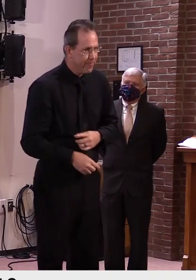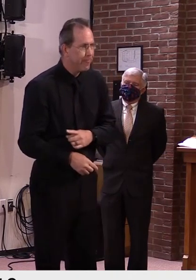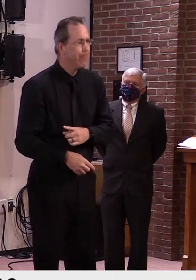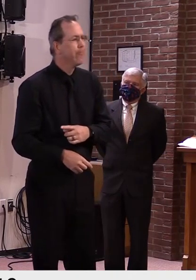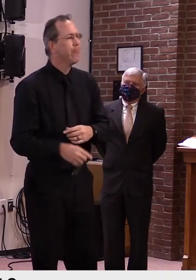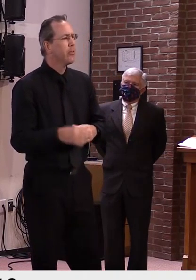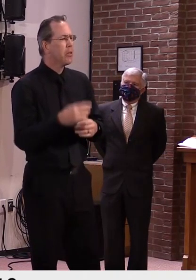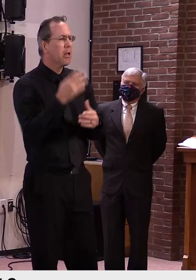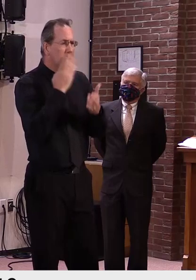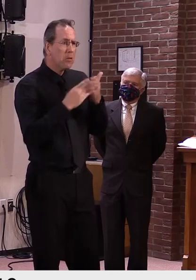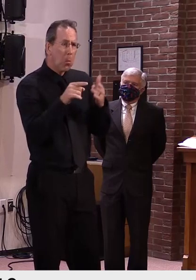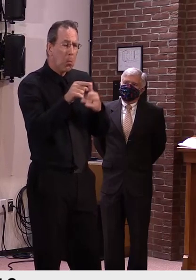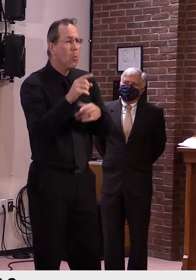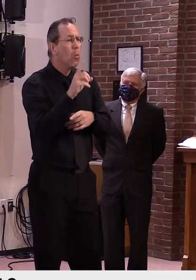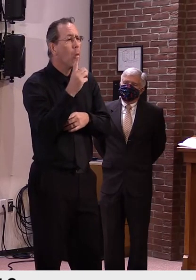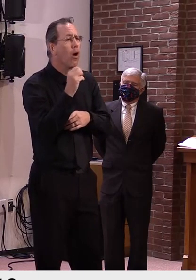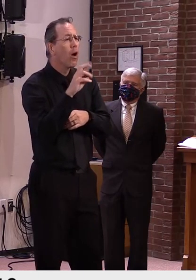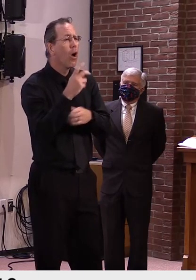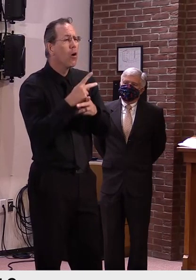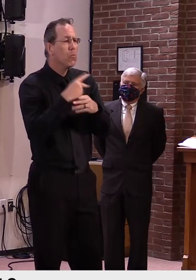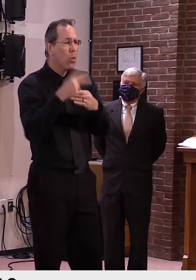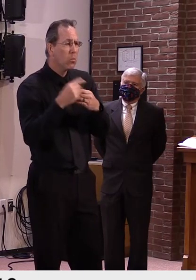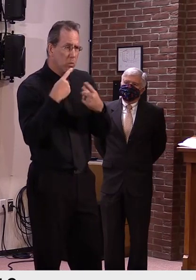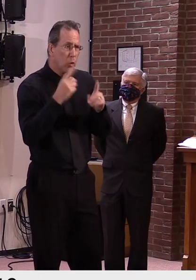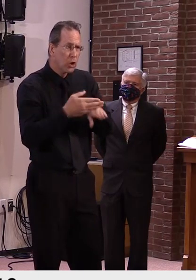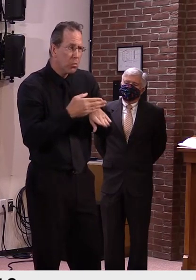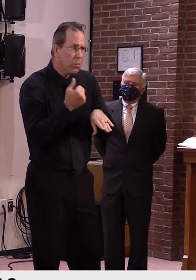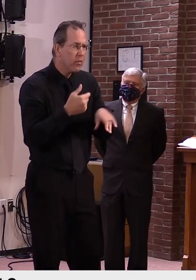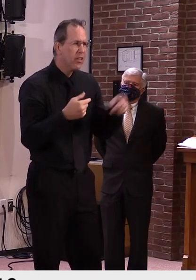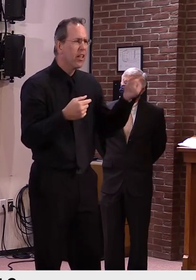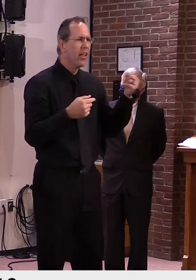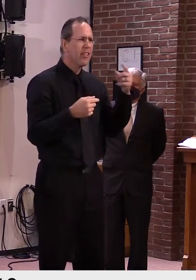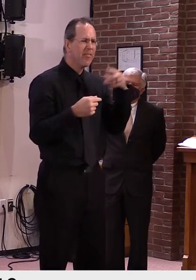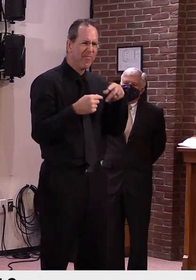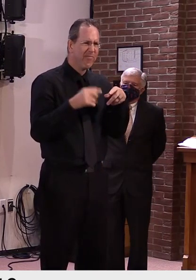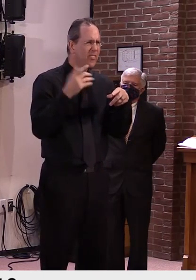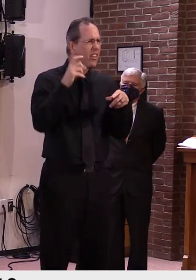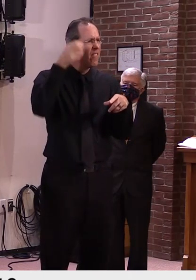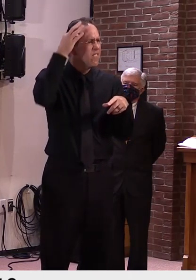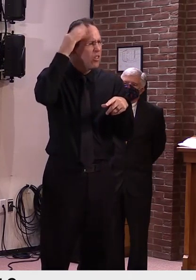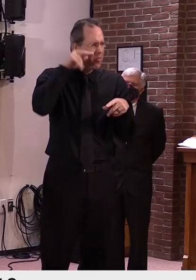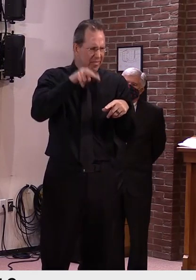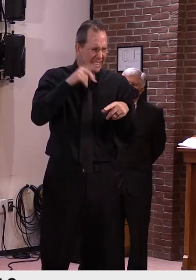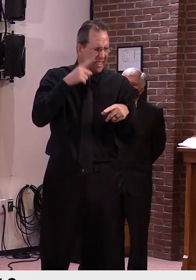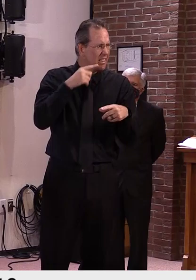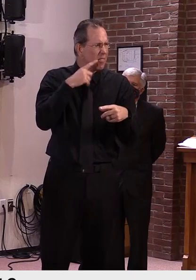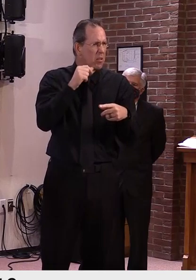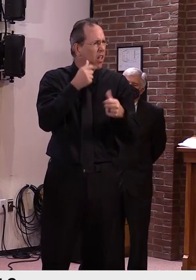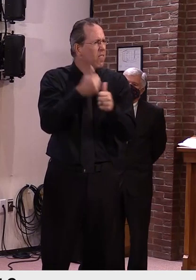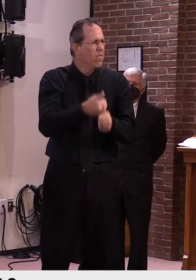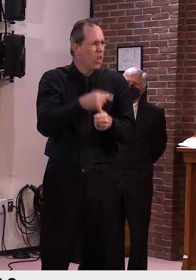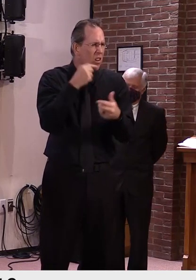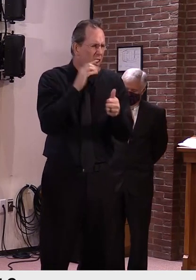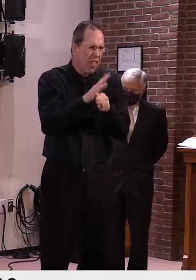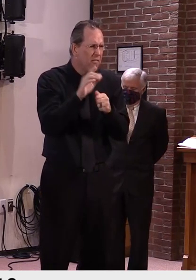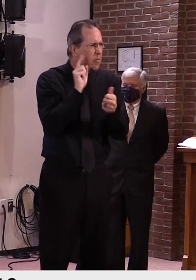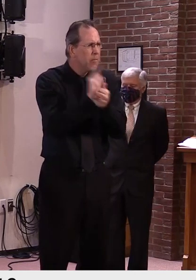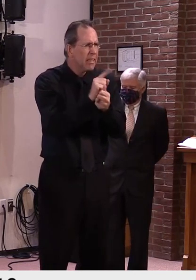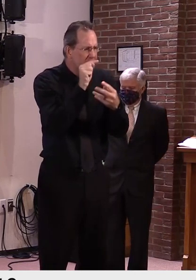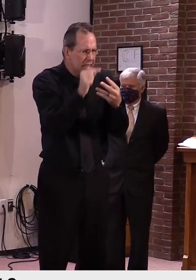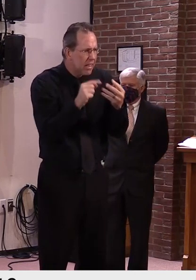us that we're not meeting some of the targets that we are supposed to. So we have some work to do. I think as